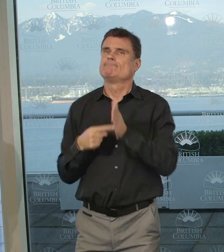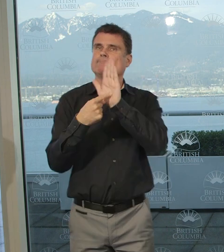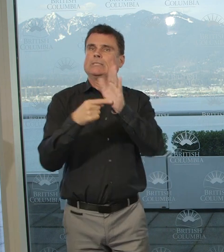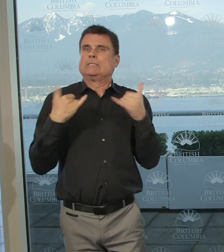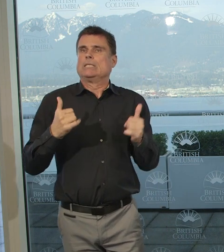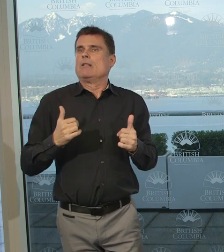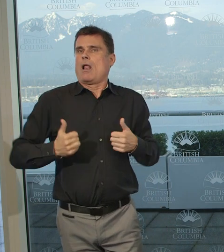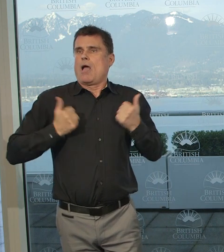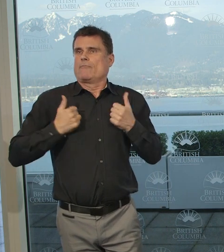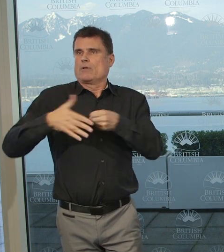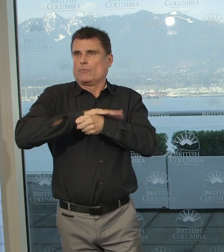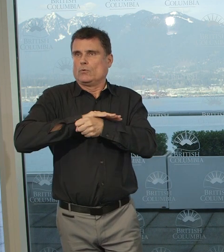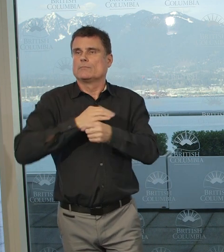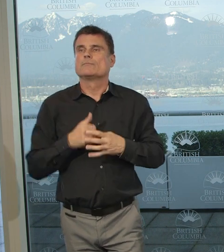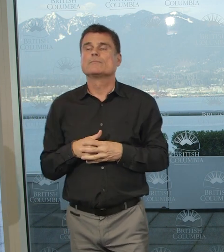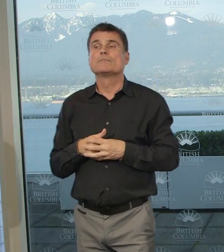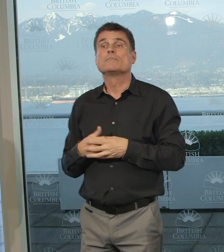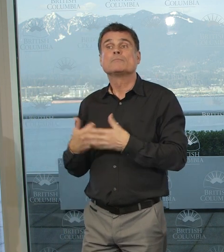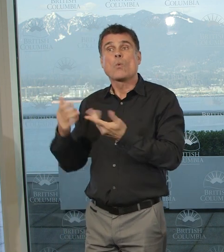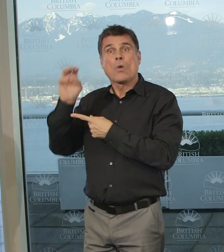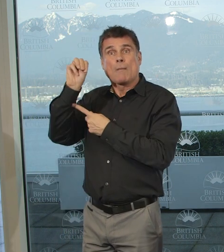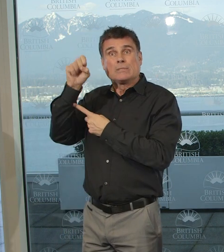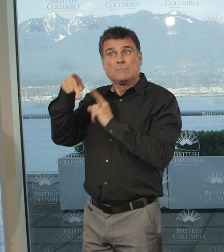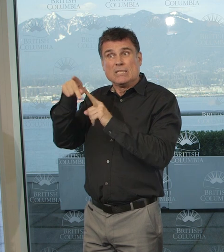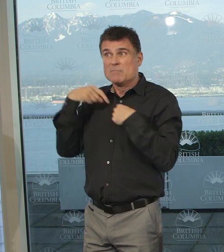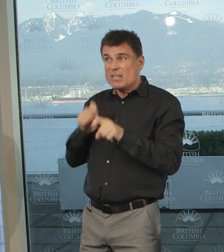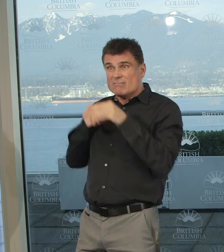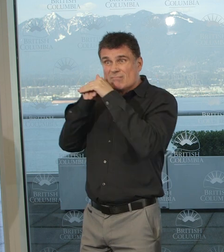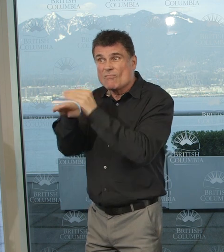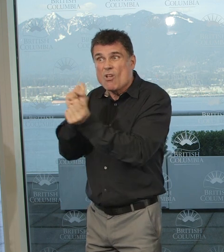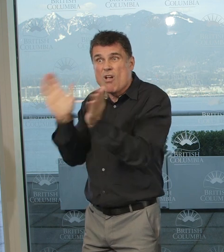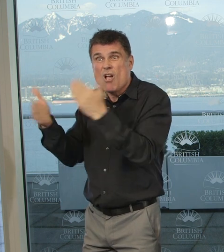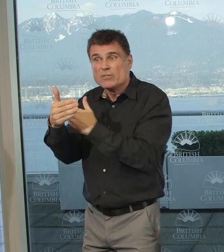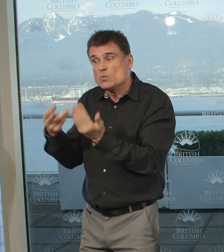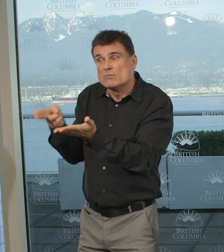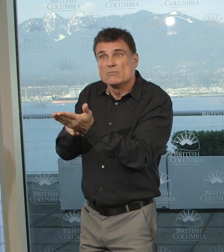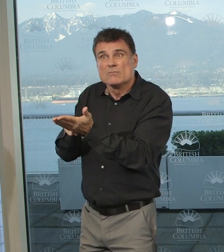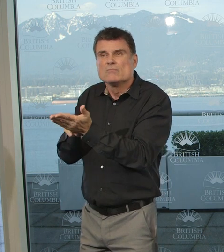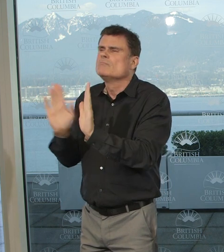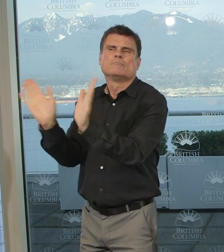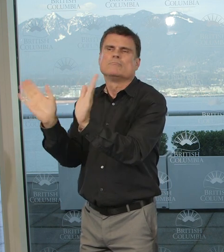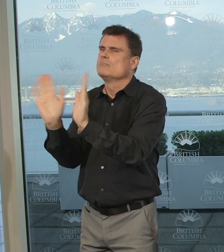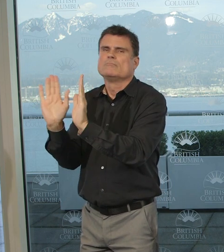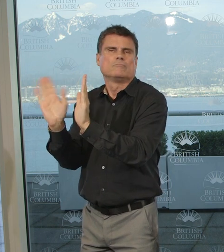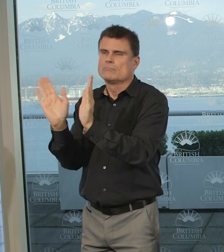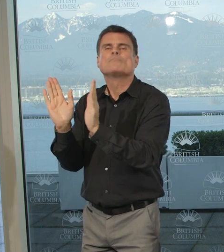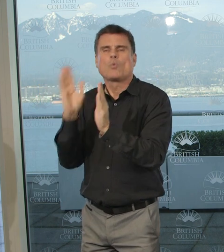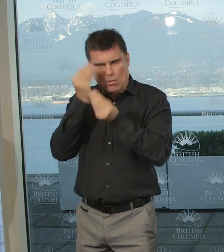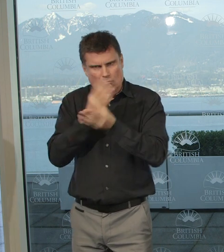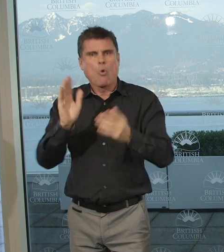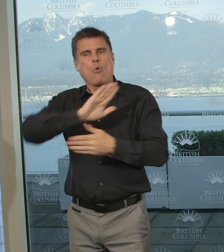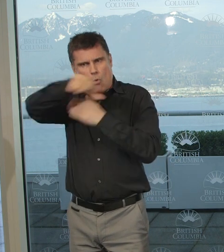ICBC office, we are providing a period of temporary coverage that will result in a letter issued to the individual stating that they have MSP